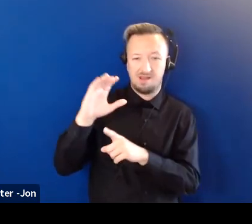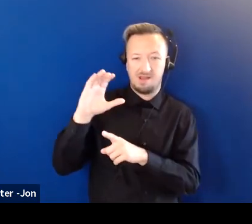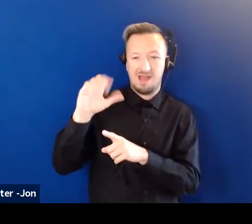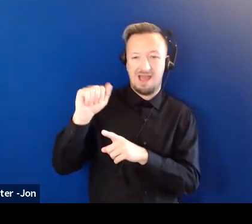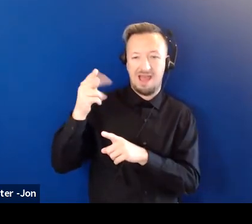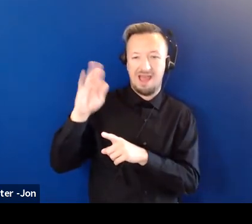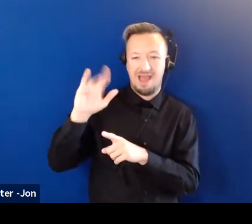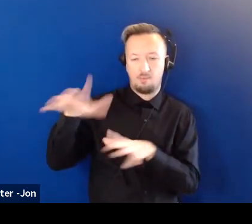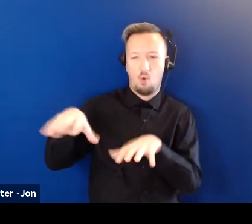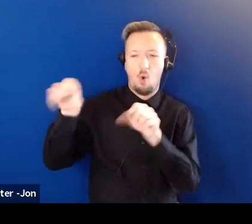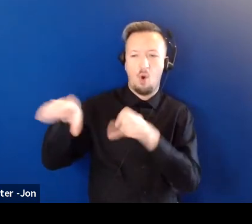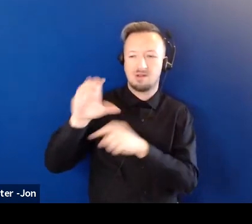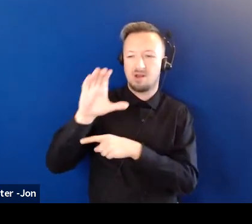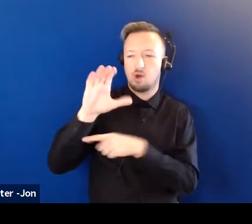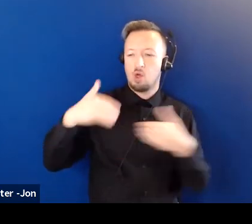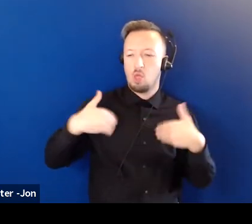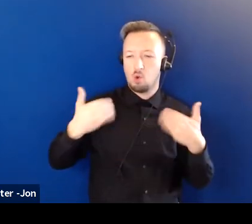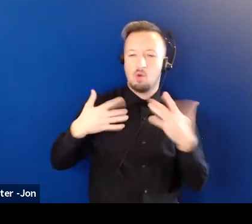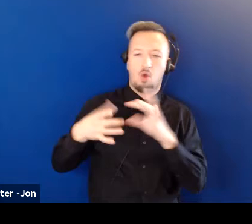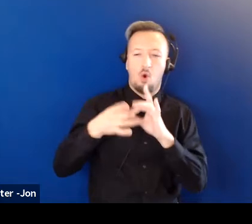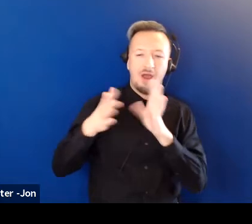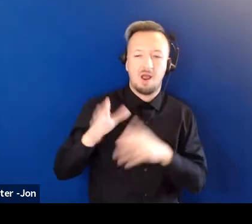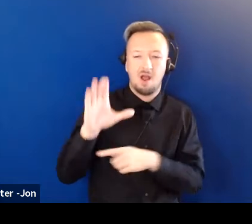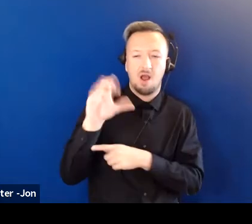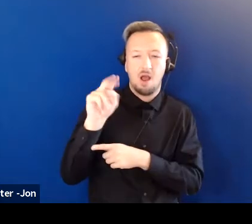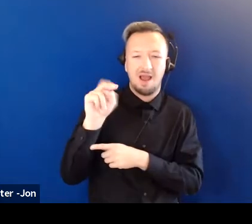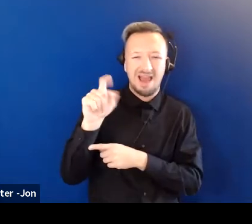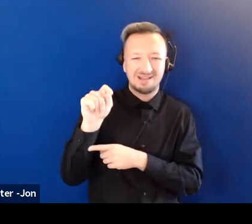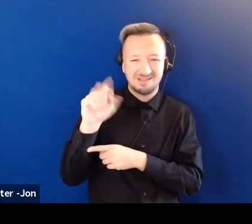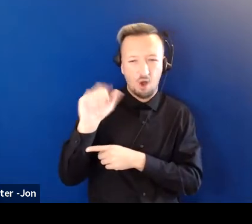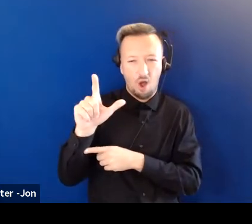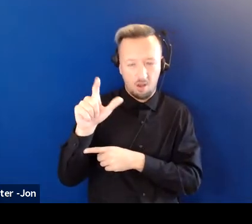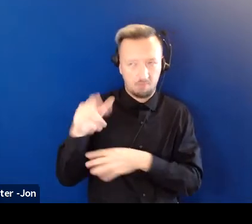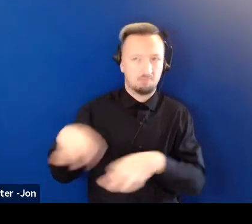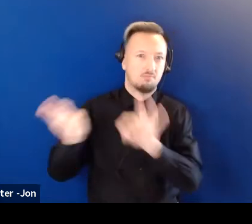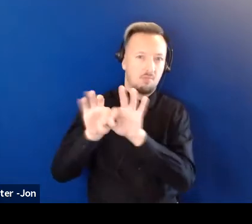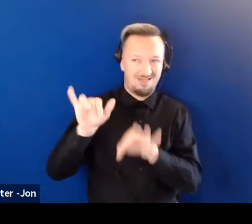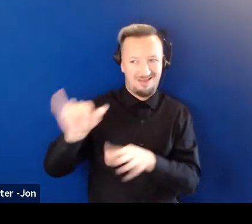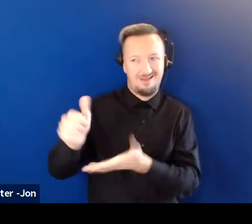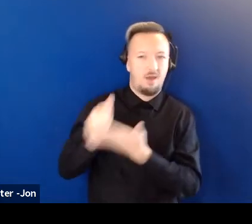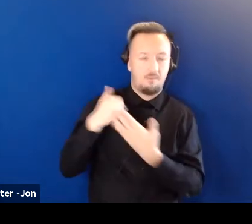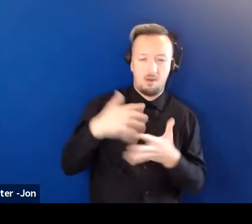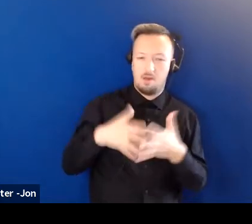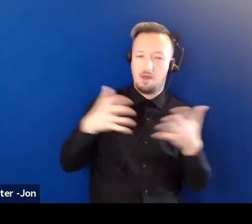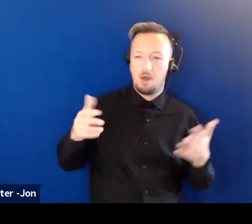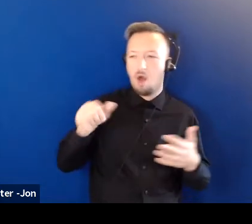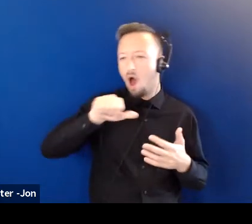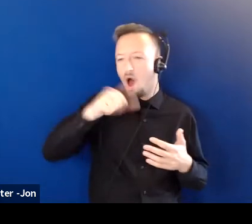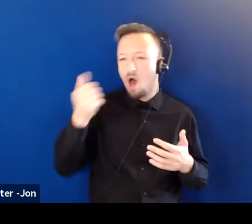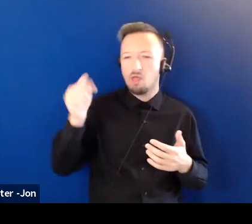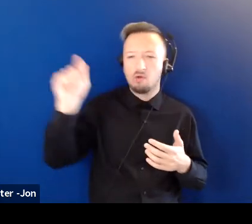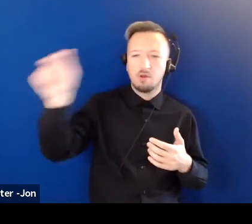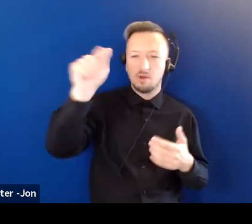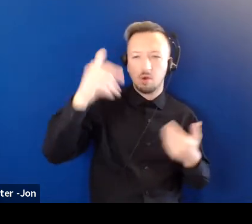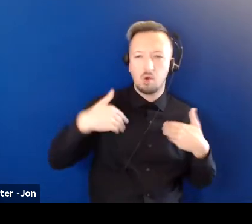know the Youth Coordinator Connect is extremely valuable for me, and getting to hear what other youth coordinators are up to and what's